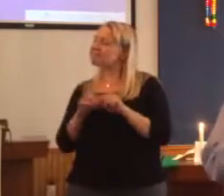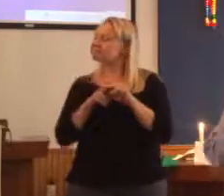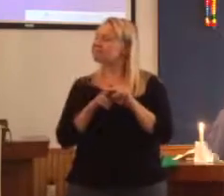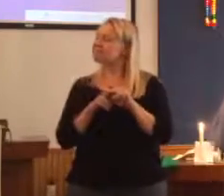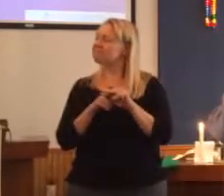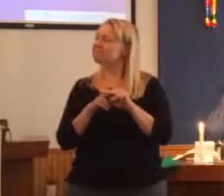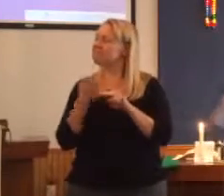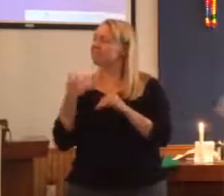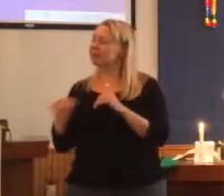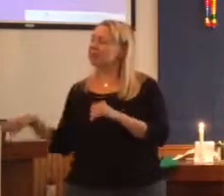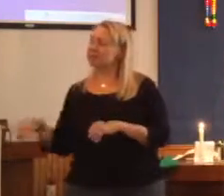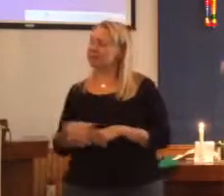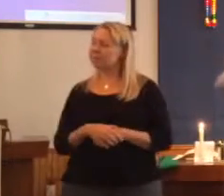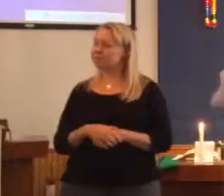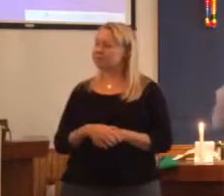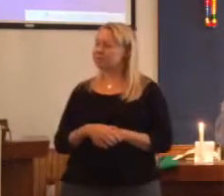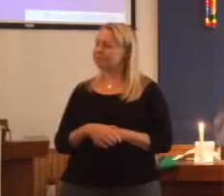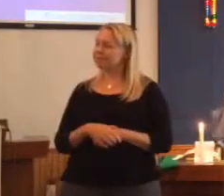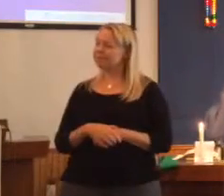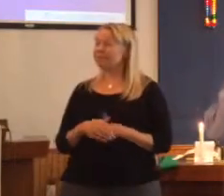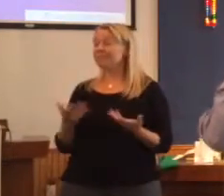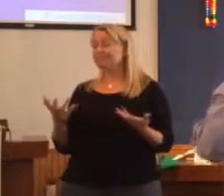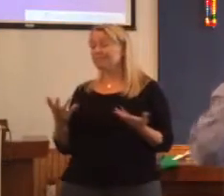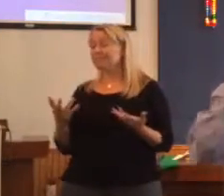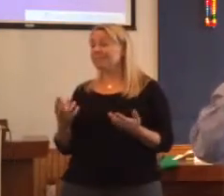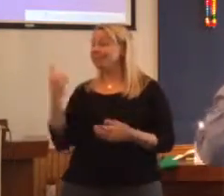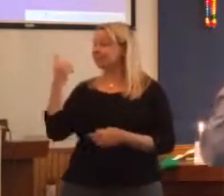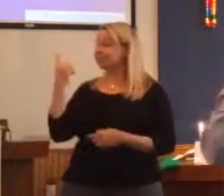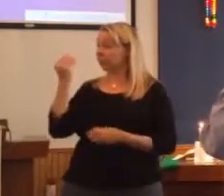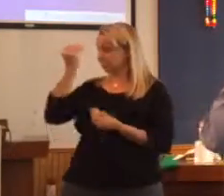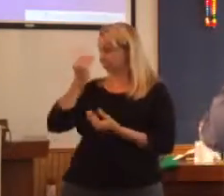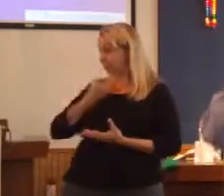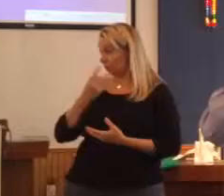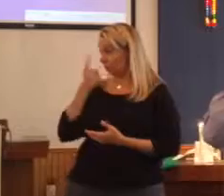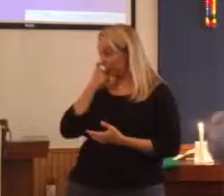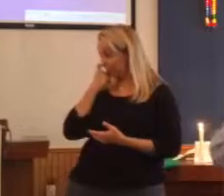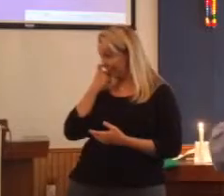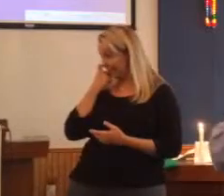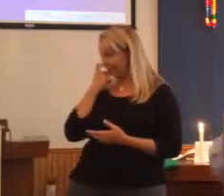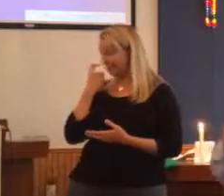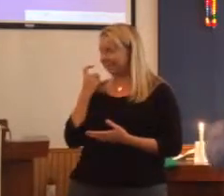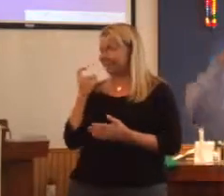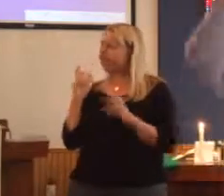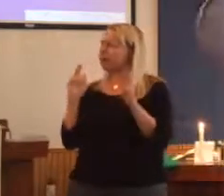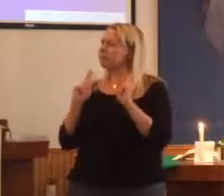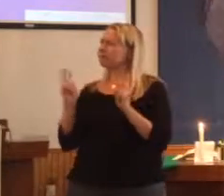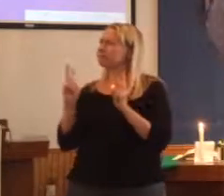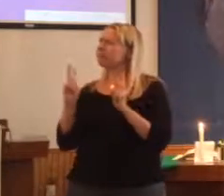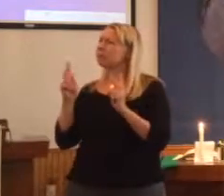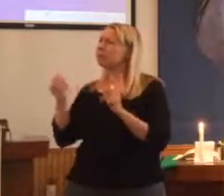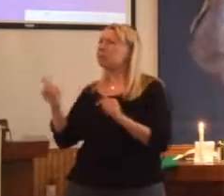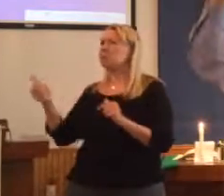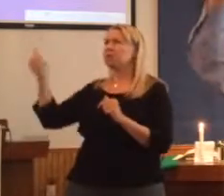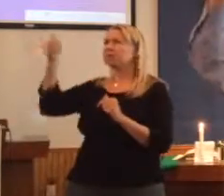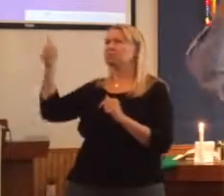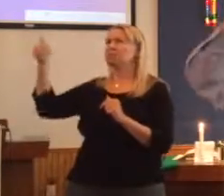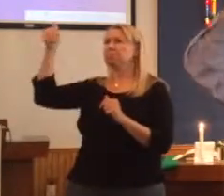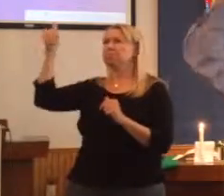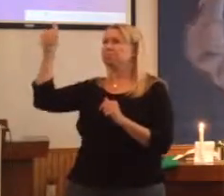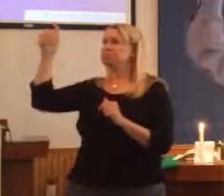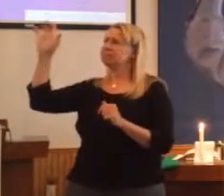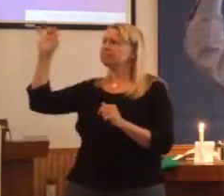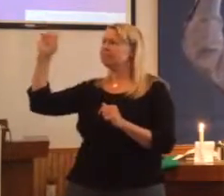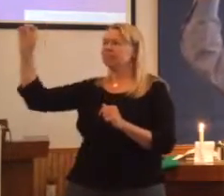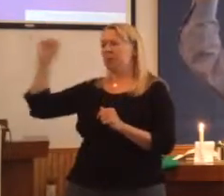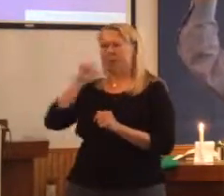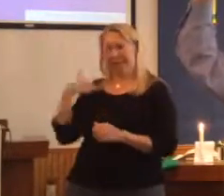Somebody told me recently that for people in business, you know, not us,